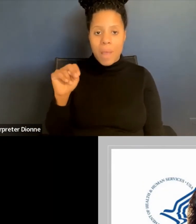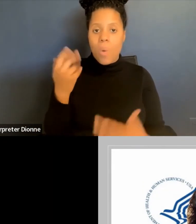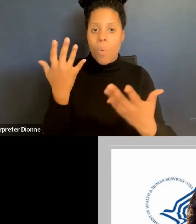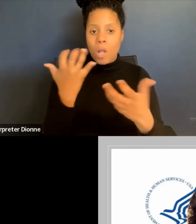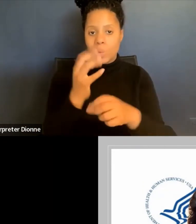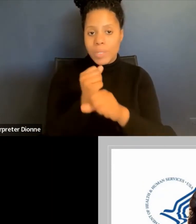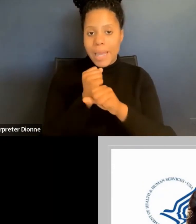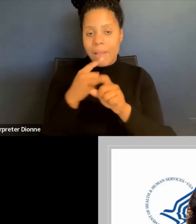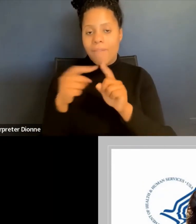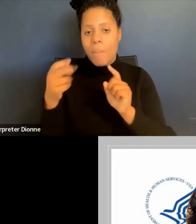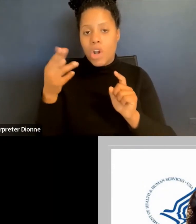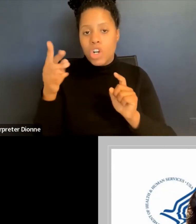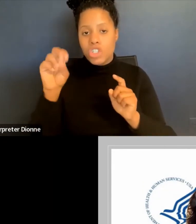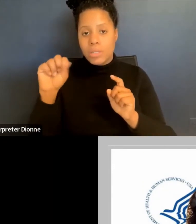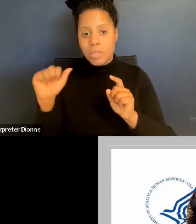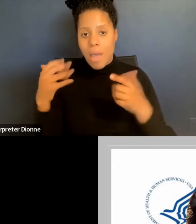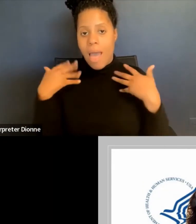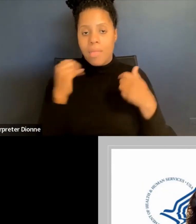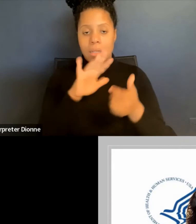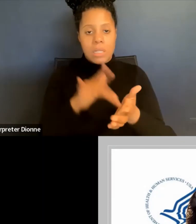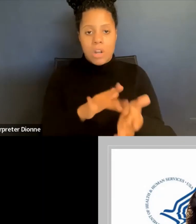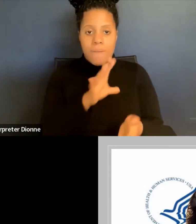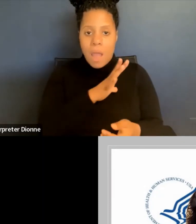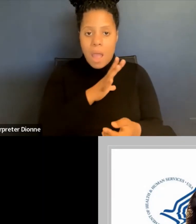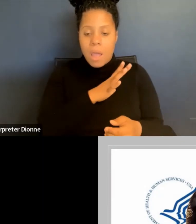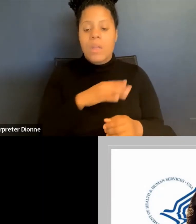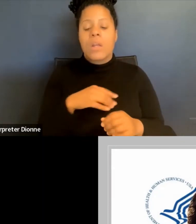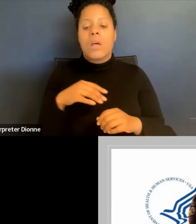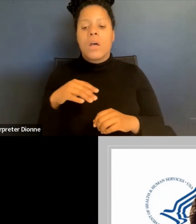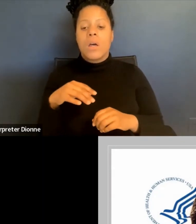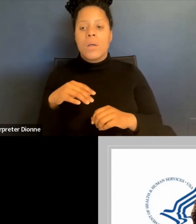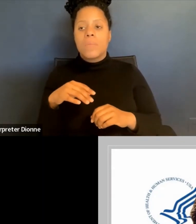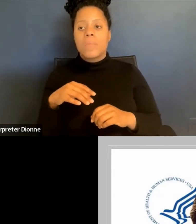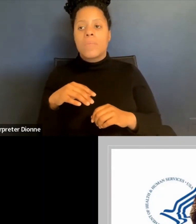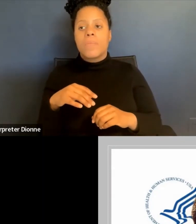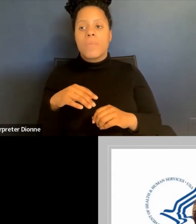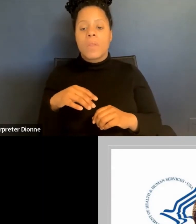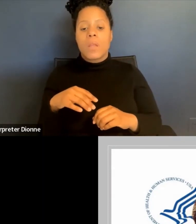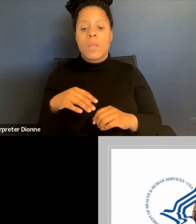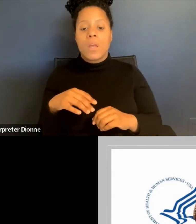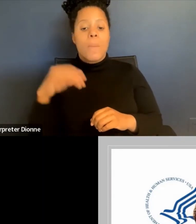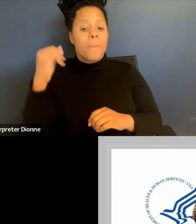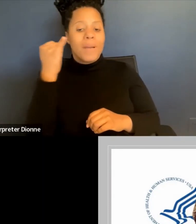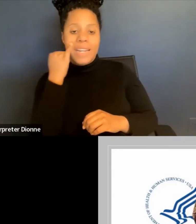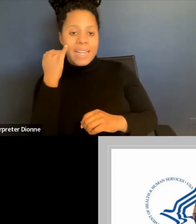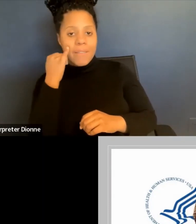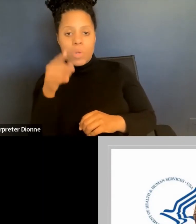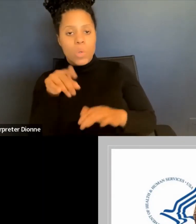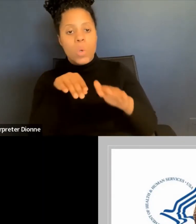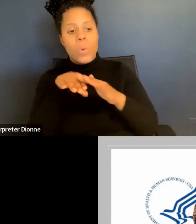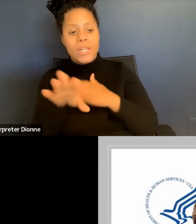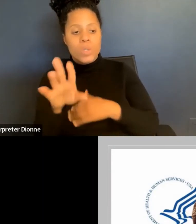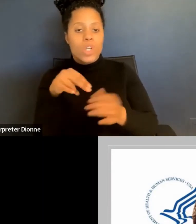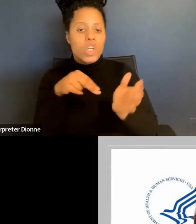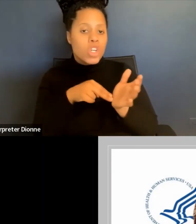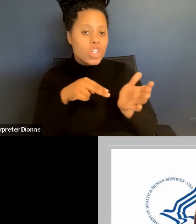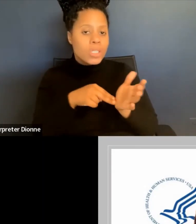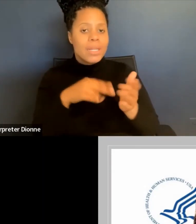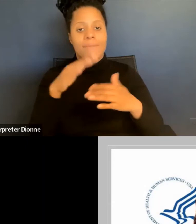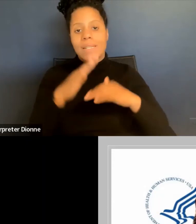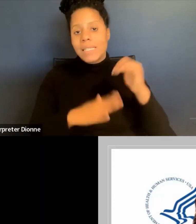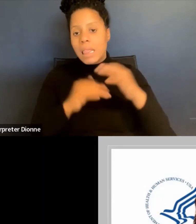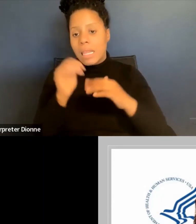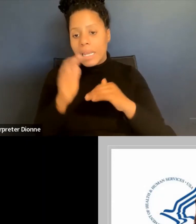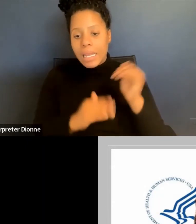that's fine. To the extent the question is about if you are going into like a nursing facility and about getting